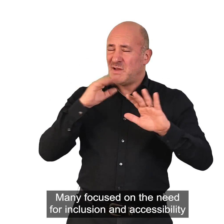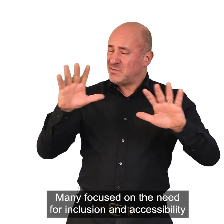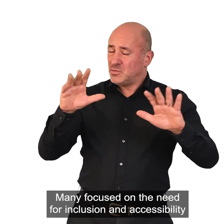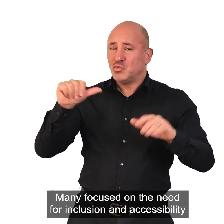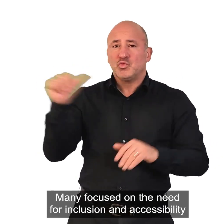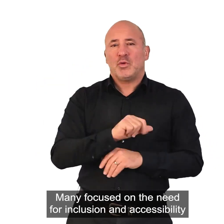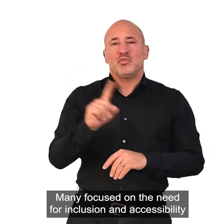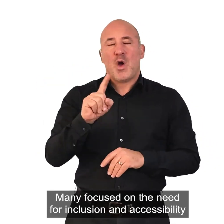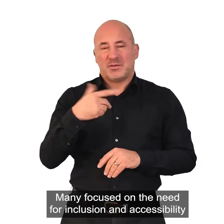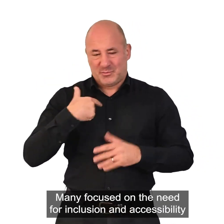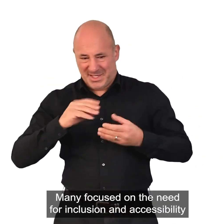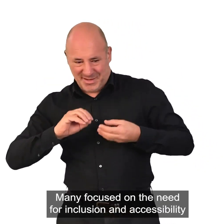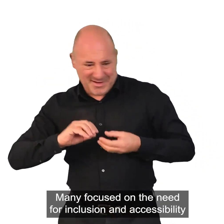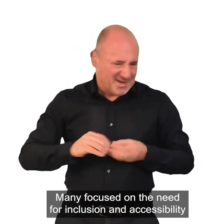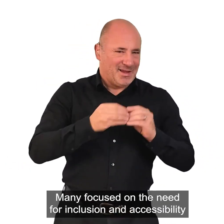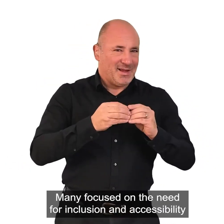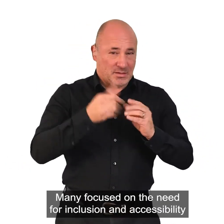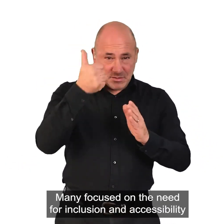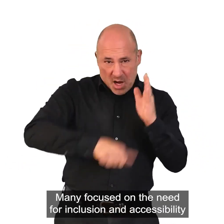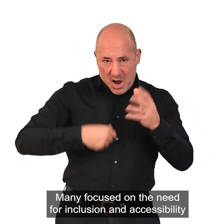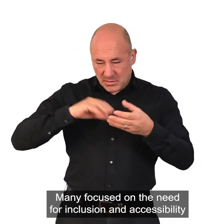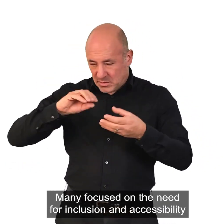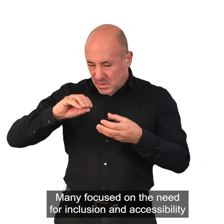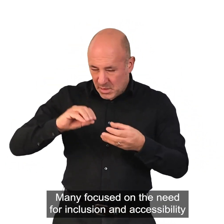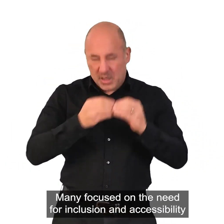Many focused on the need for inclusion and accessibility